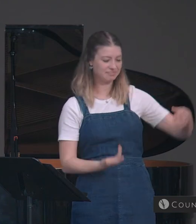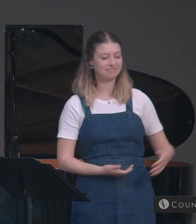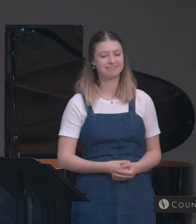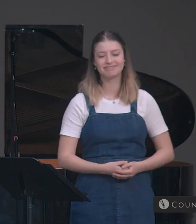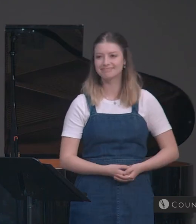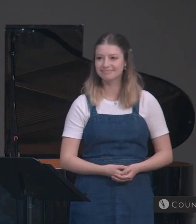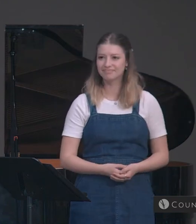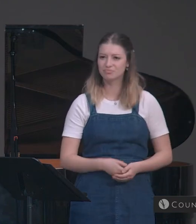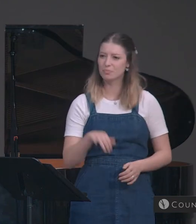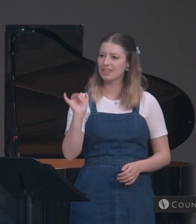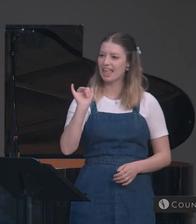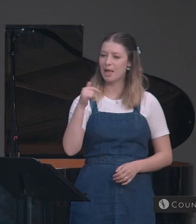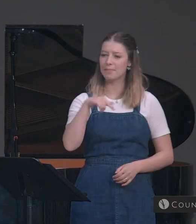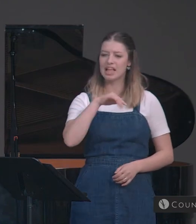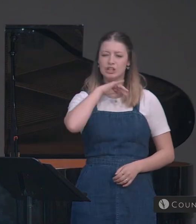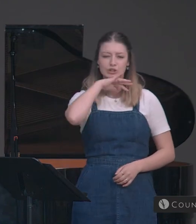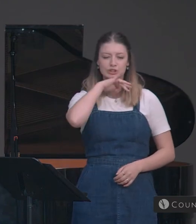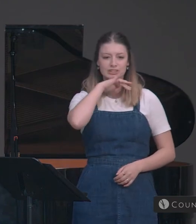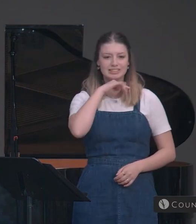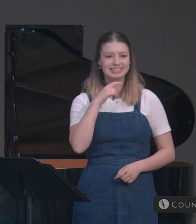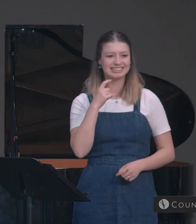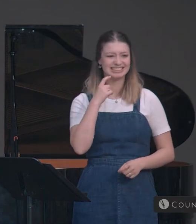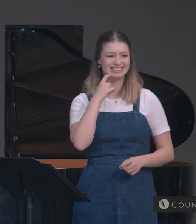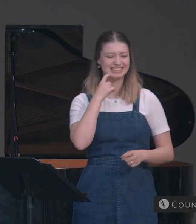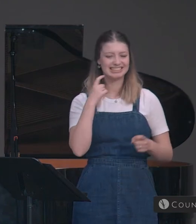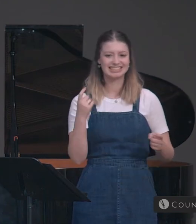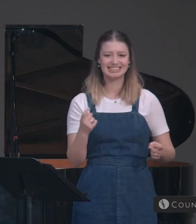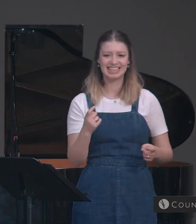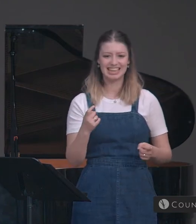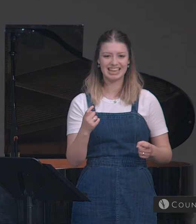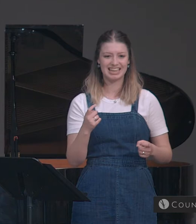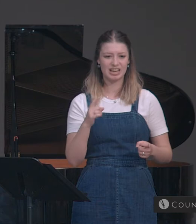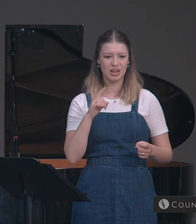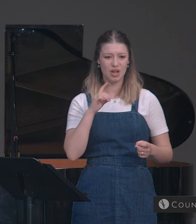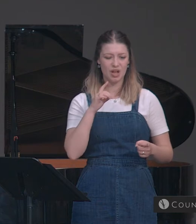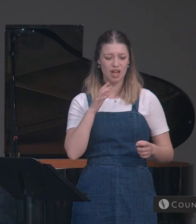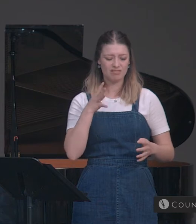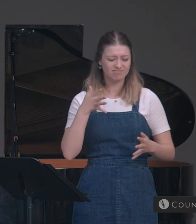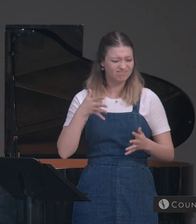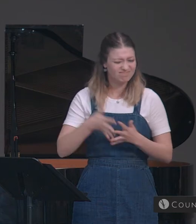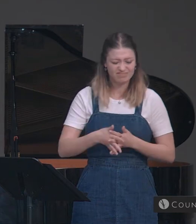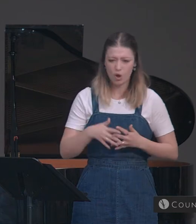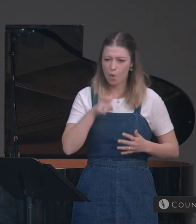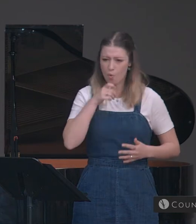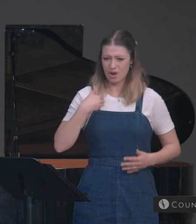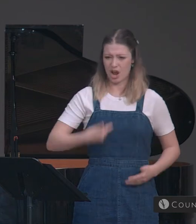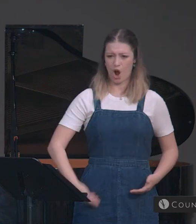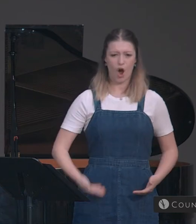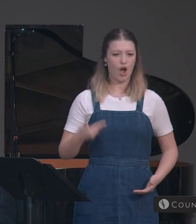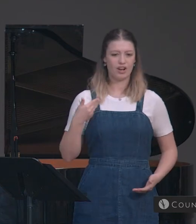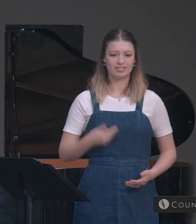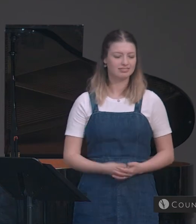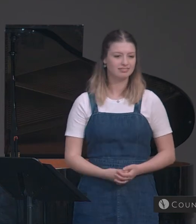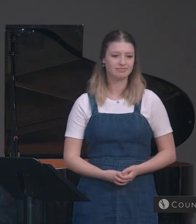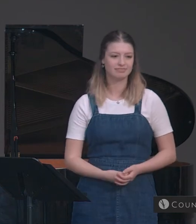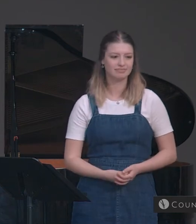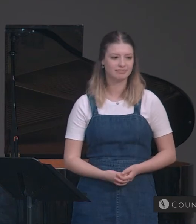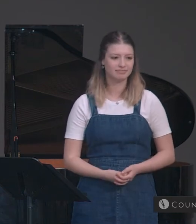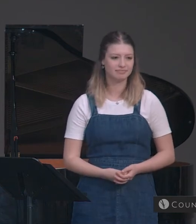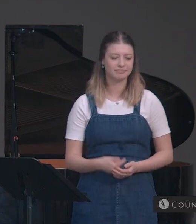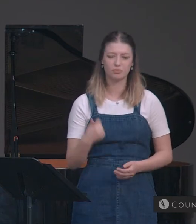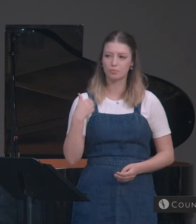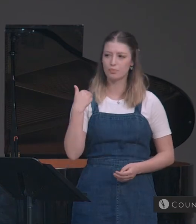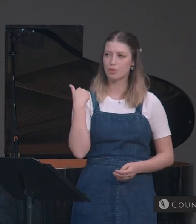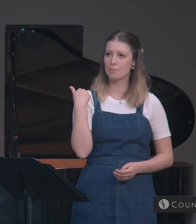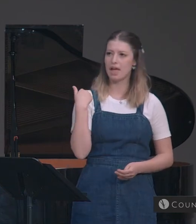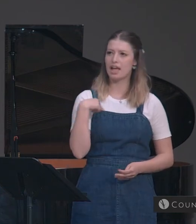Similar to those pants, sin has contaminated and stained every fiber of our being. We are reminded in Psalm